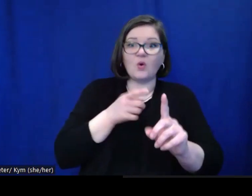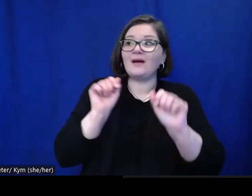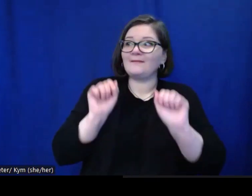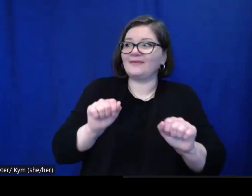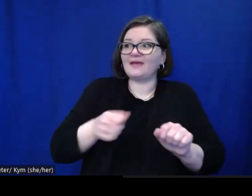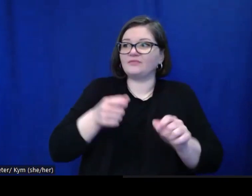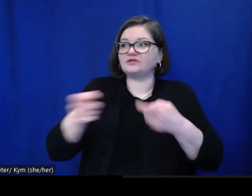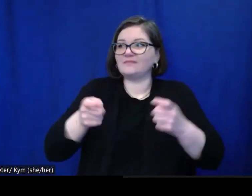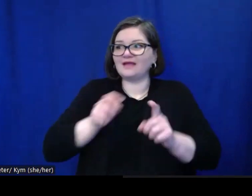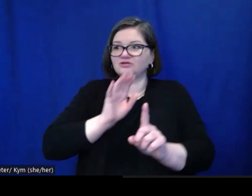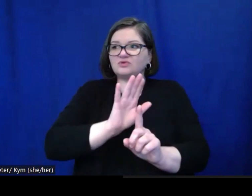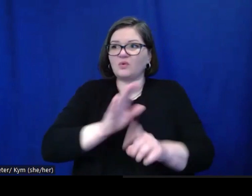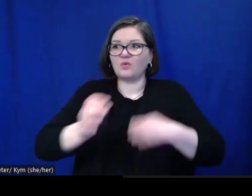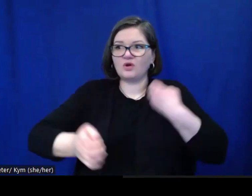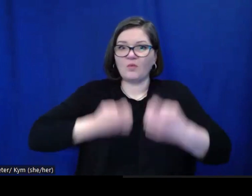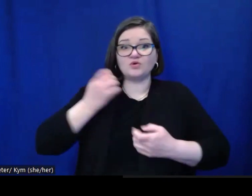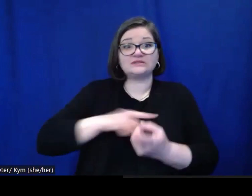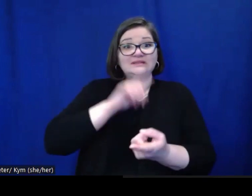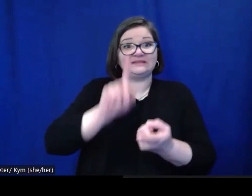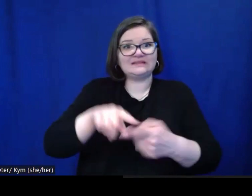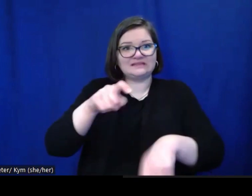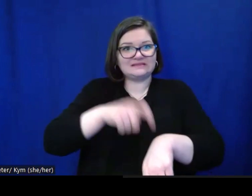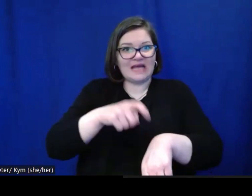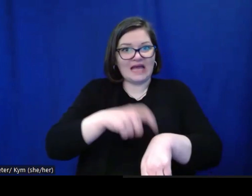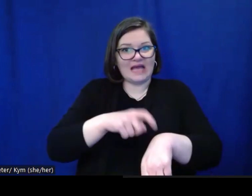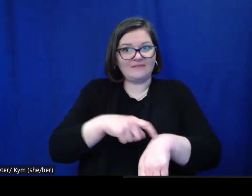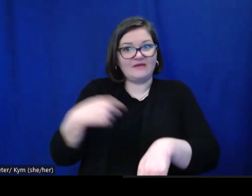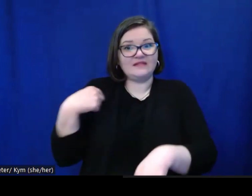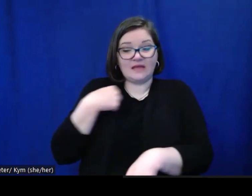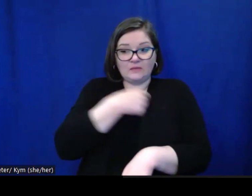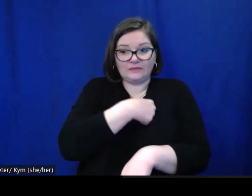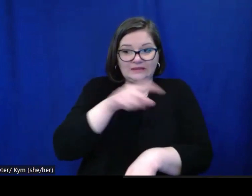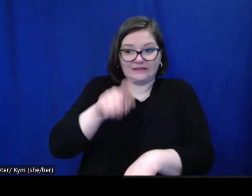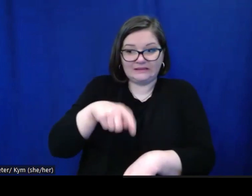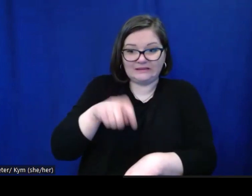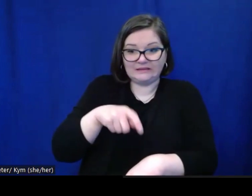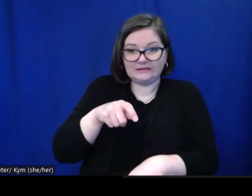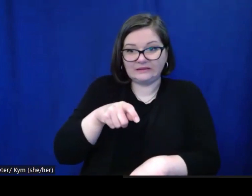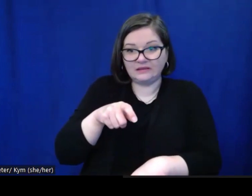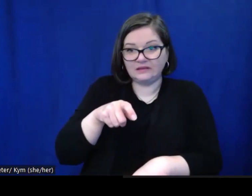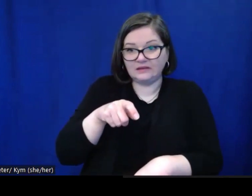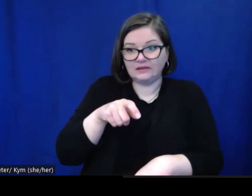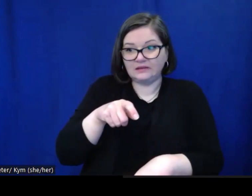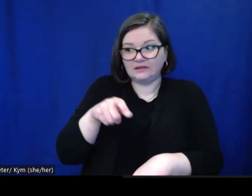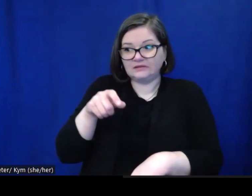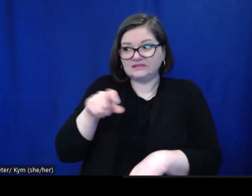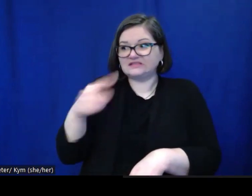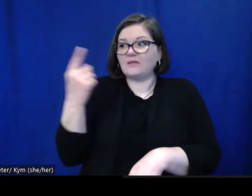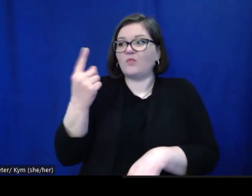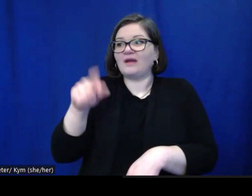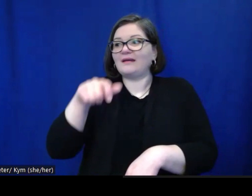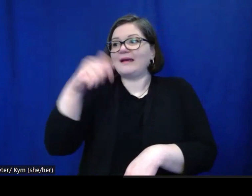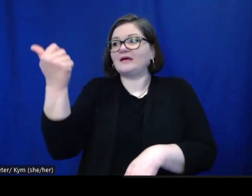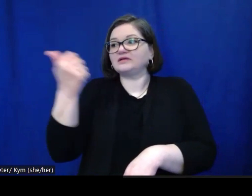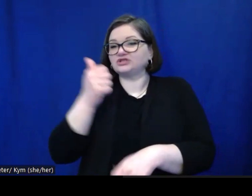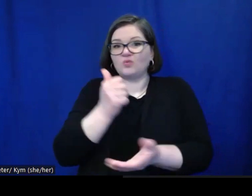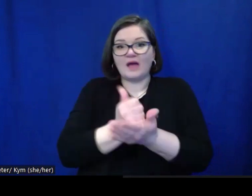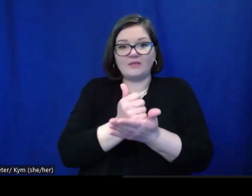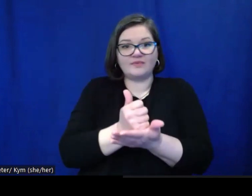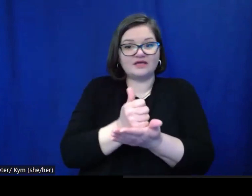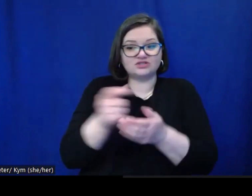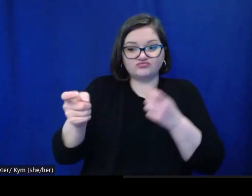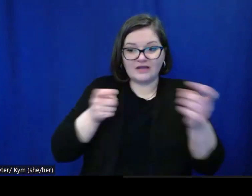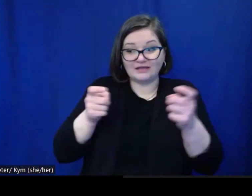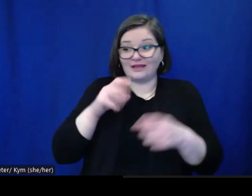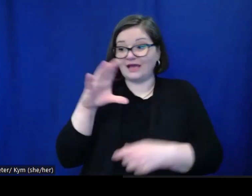own emotions. Until this time, we need a co-regulator. And if we don't support